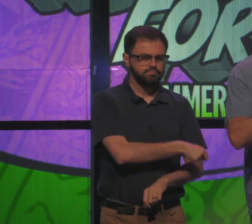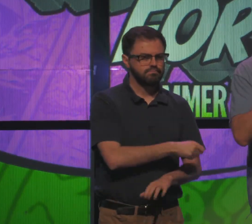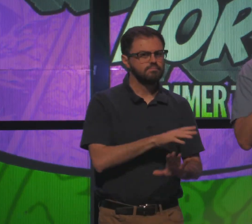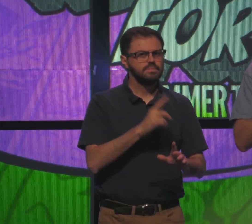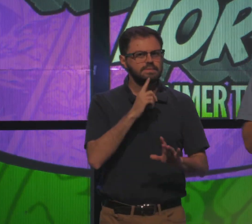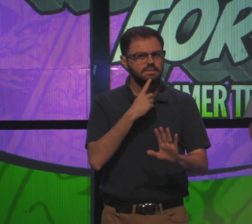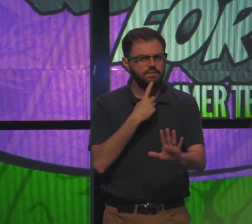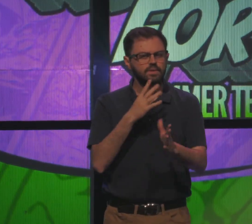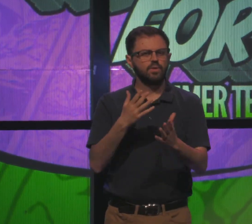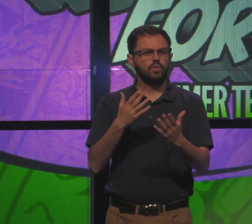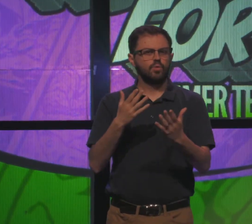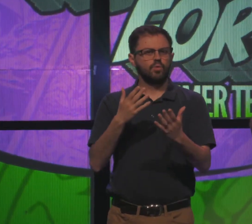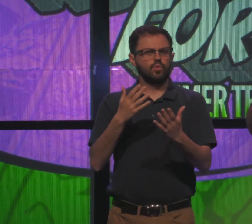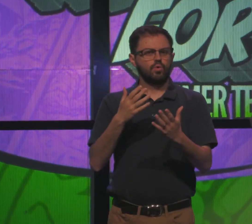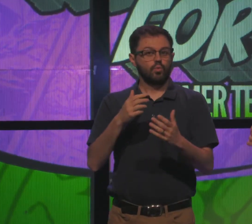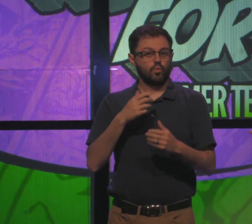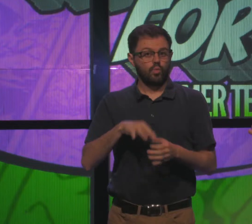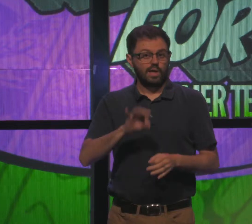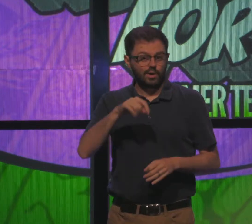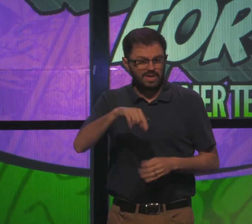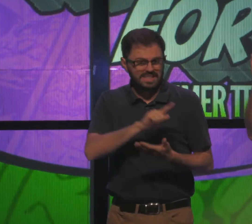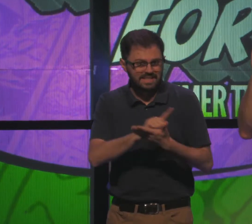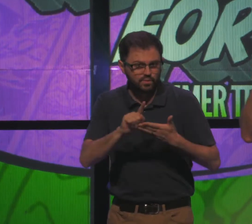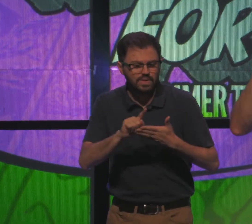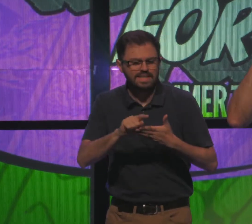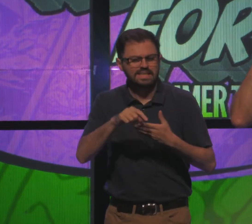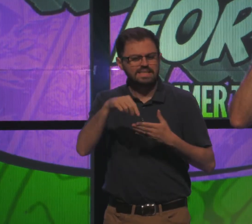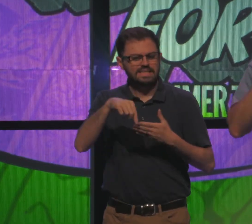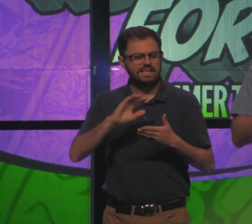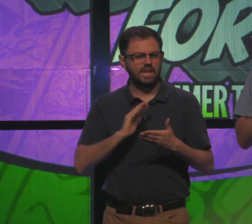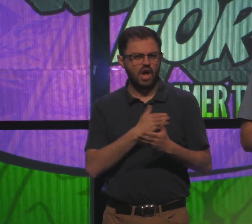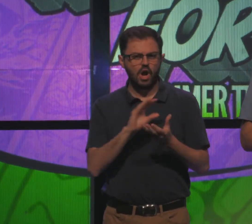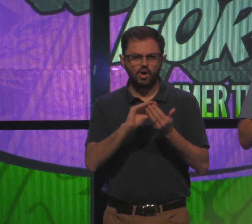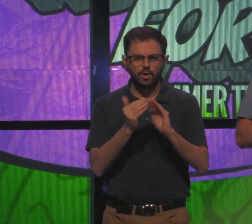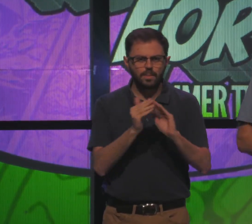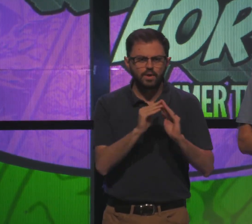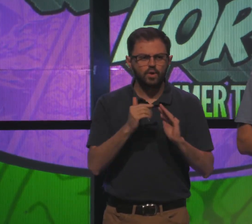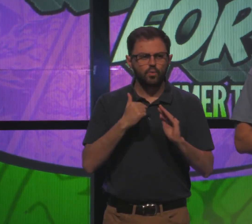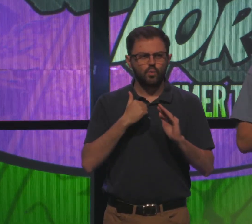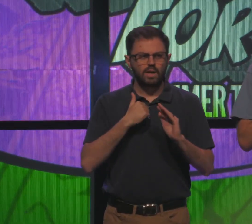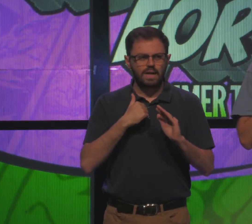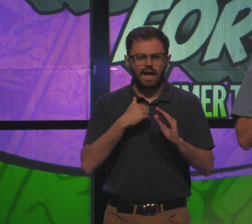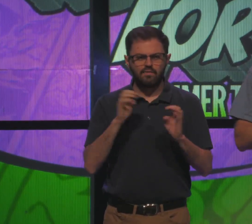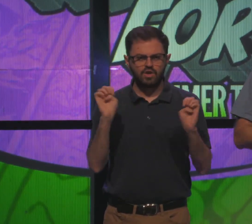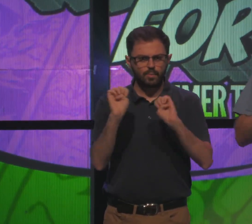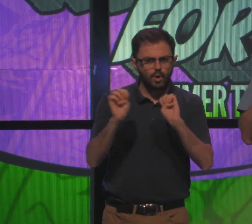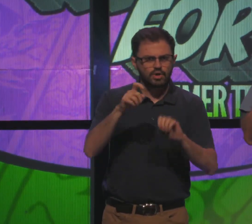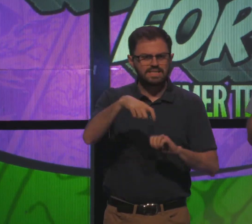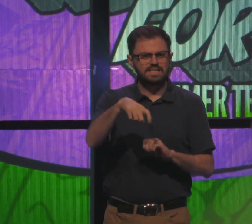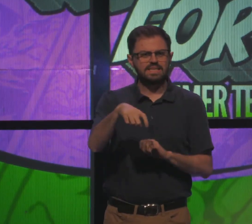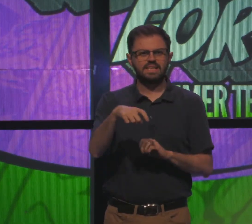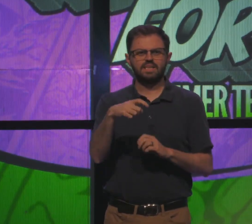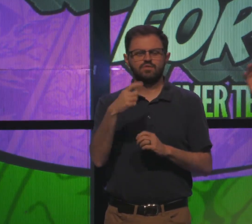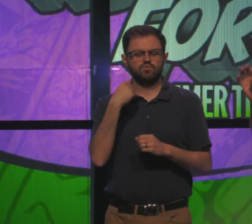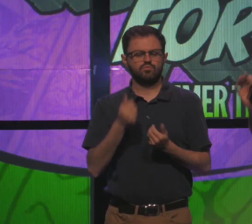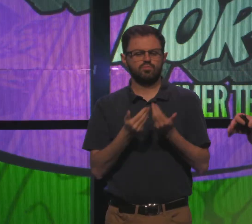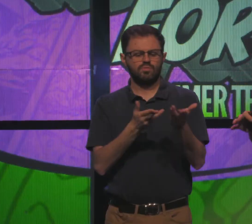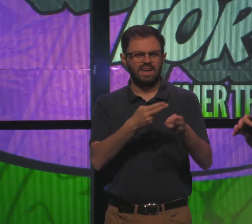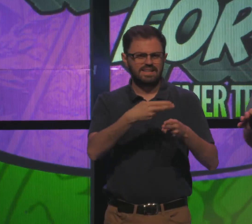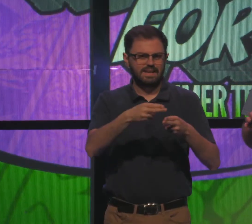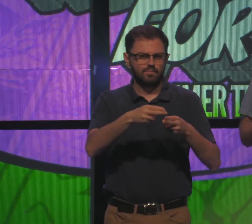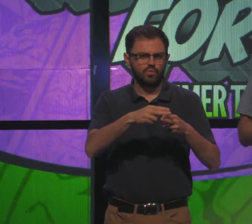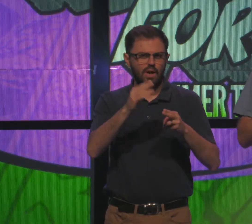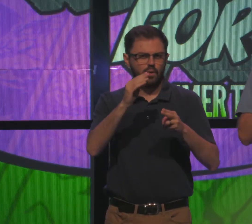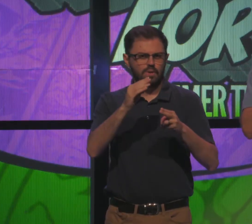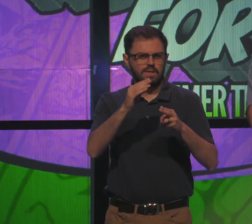that in our community there is an urgent need to provide temporary housing for a homeless youth in the Loveland